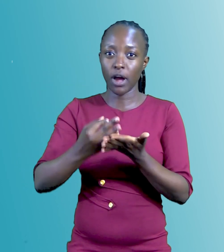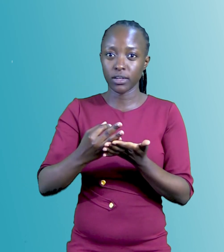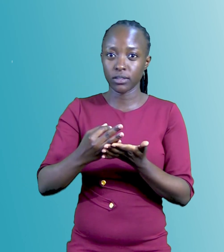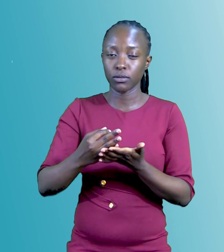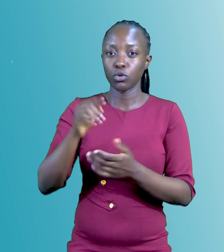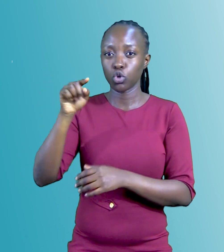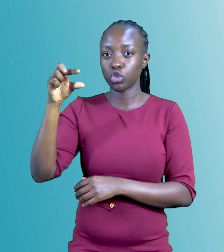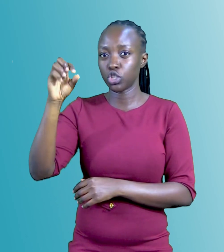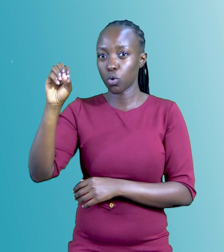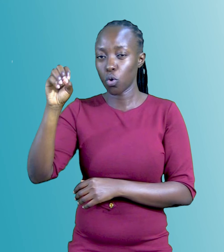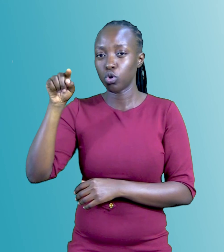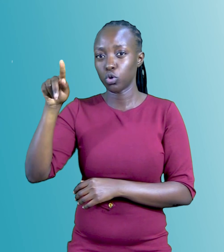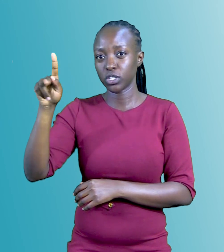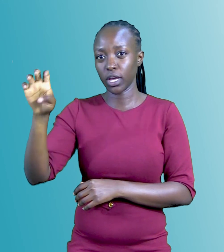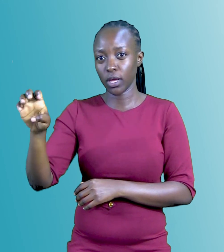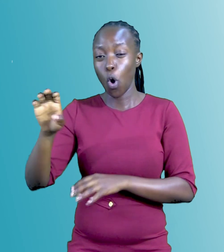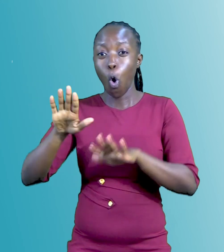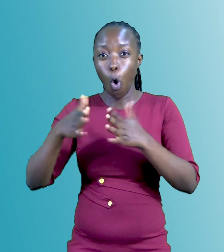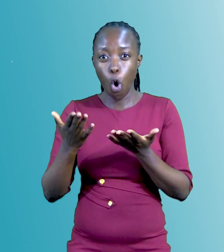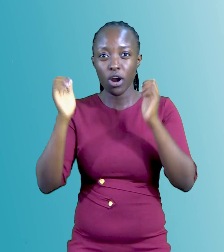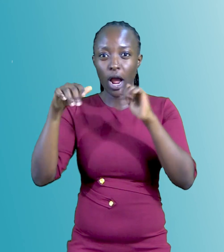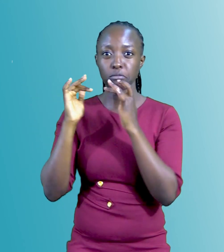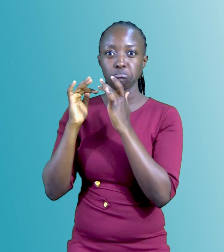www.waterfund.go.ke or drop us an email on